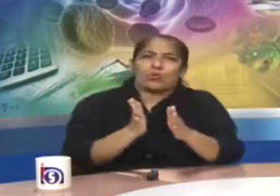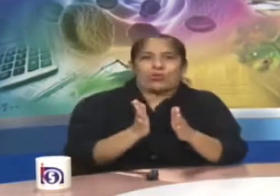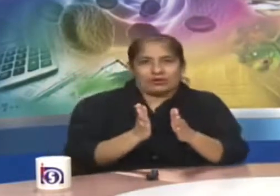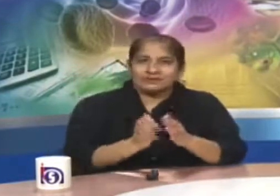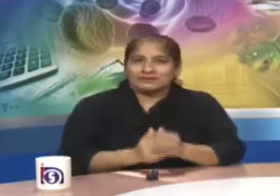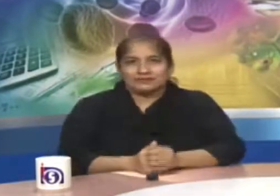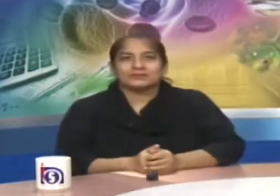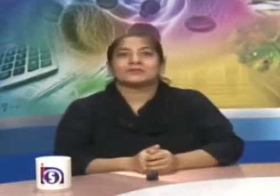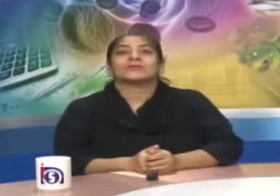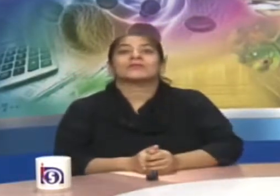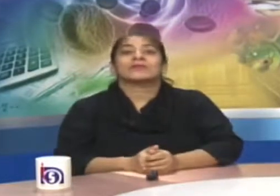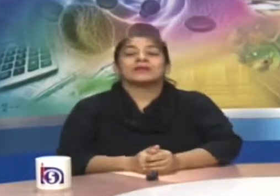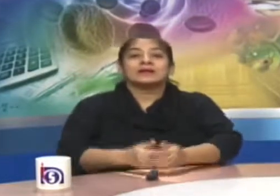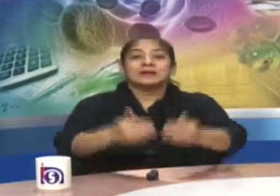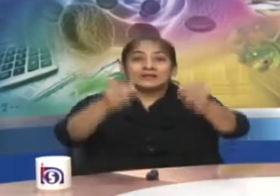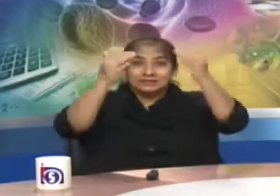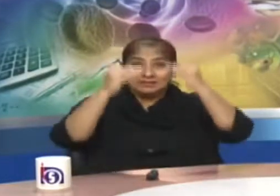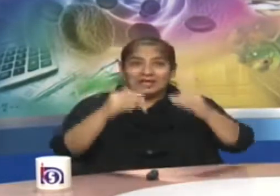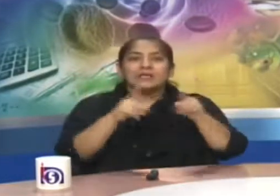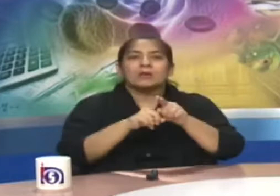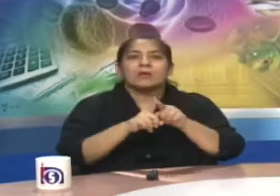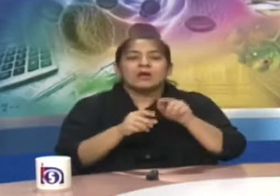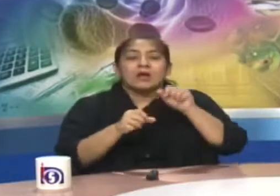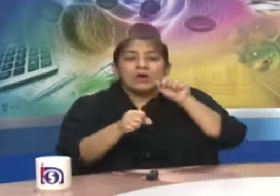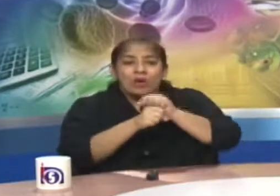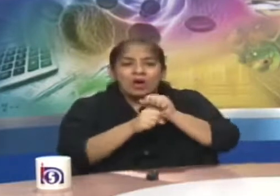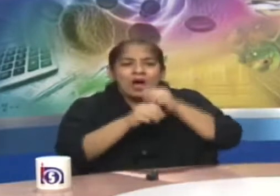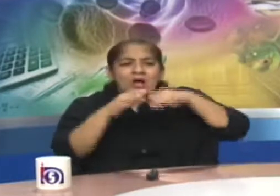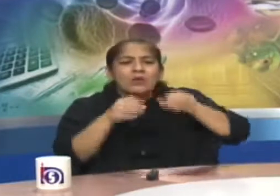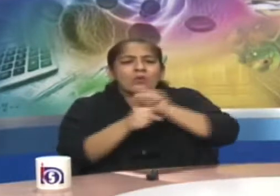And beside that, the word written is short term.